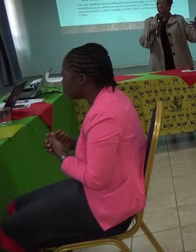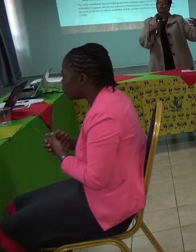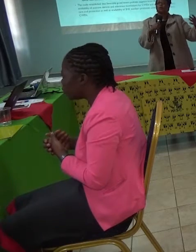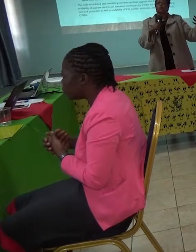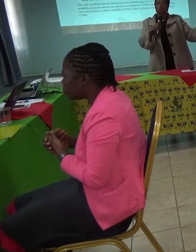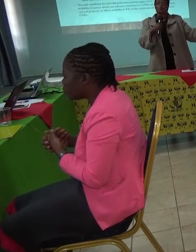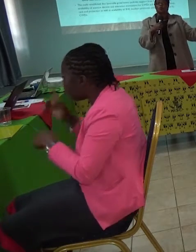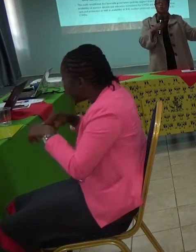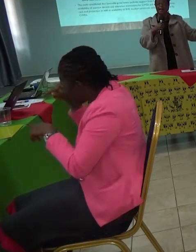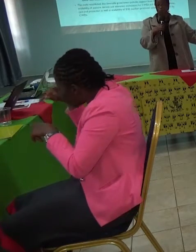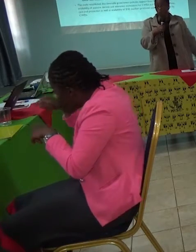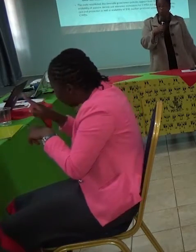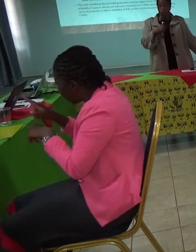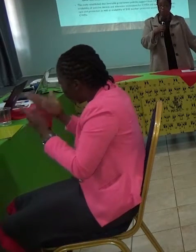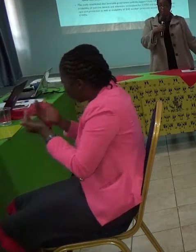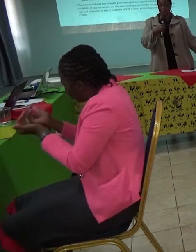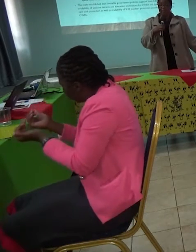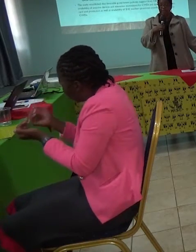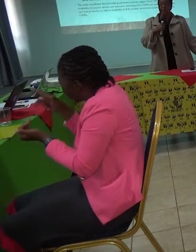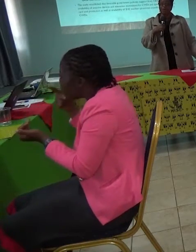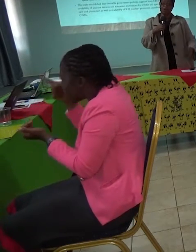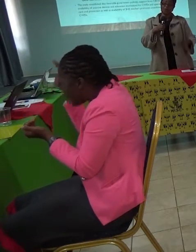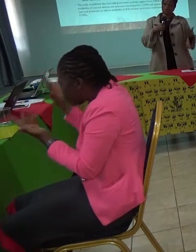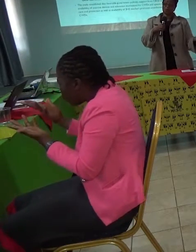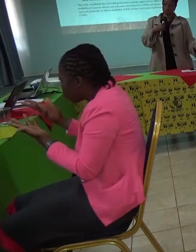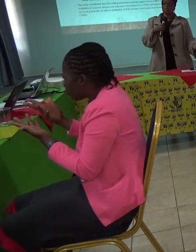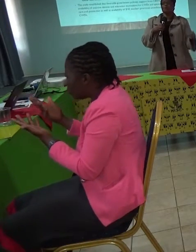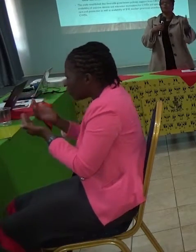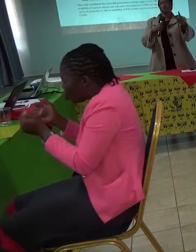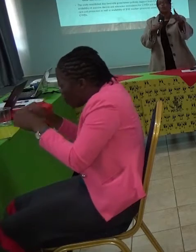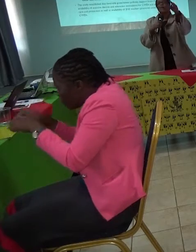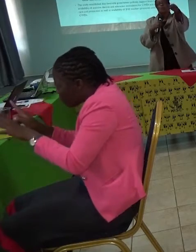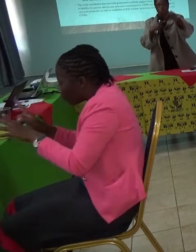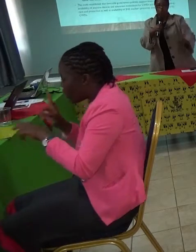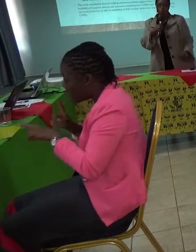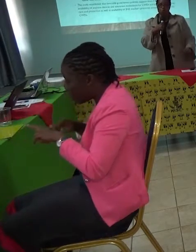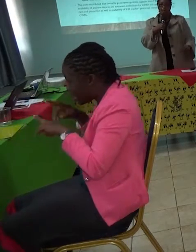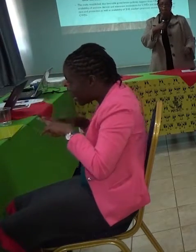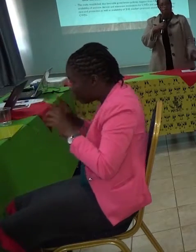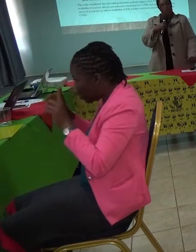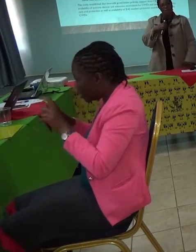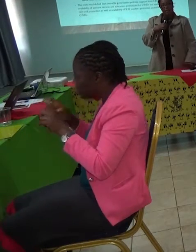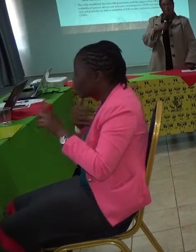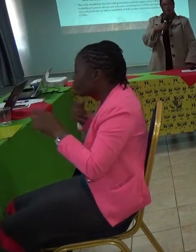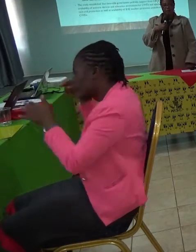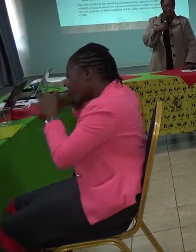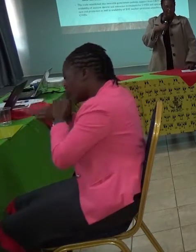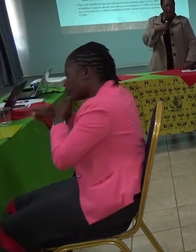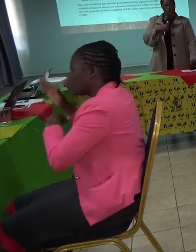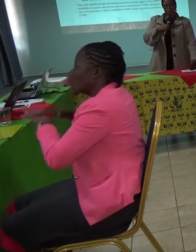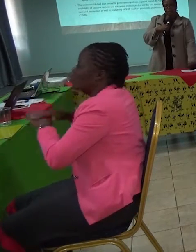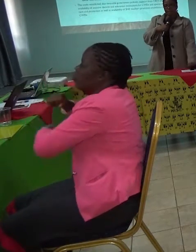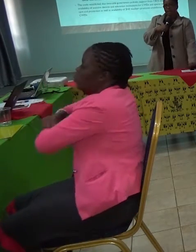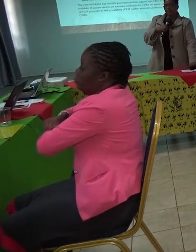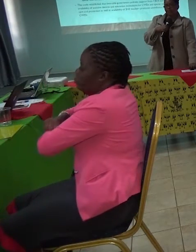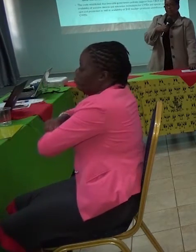They wish to go to national schools. And if not national schools, they wish to go to that good school. So this child qualified. Up